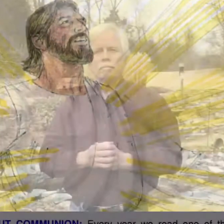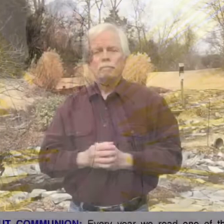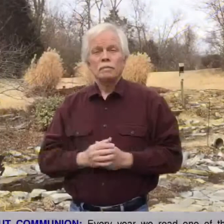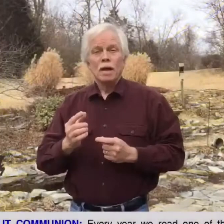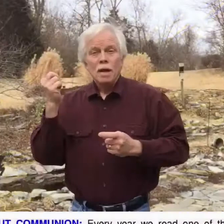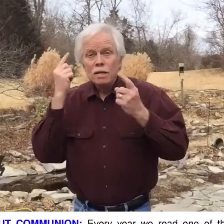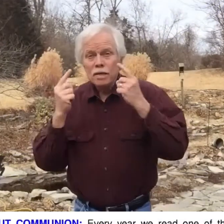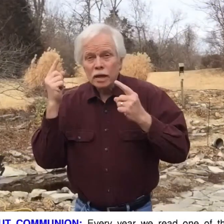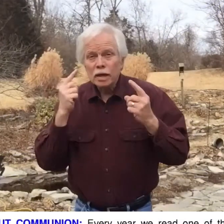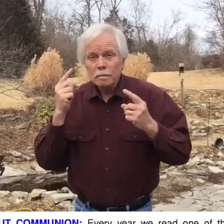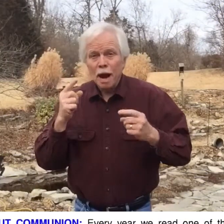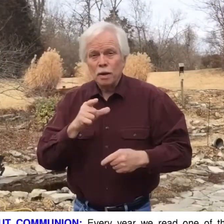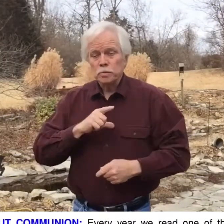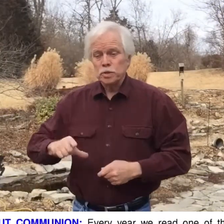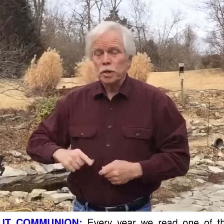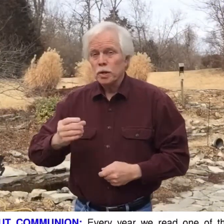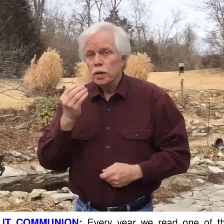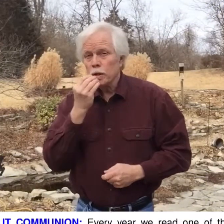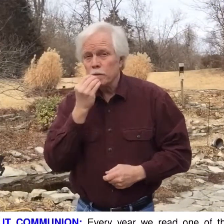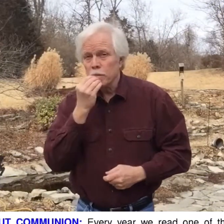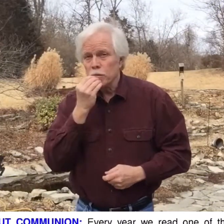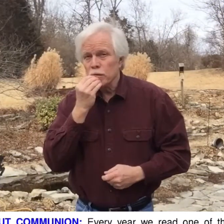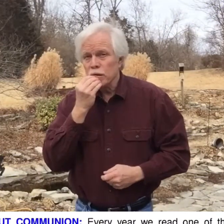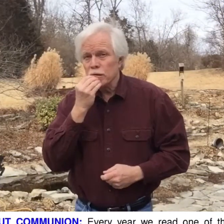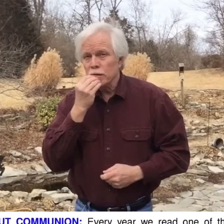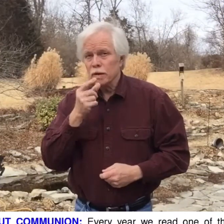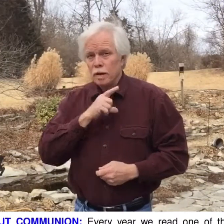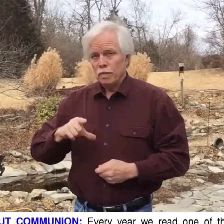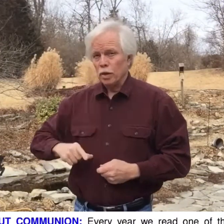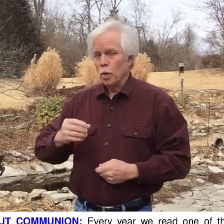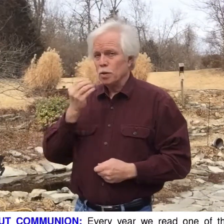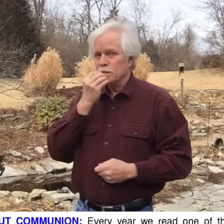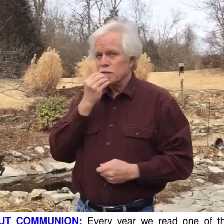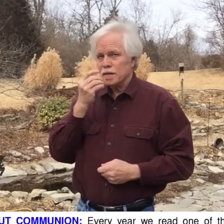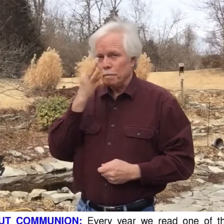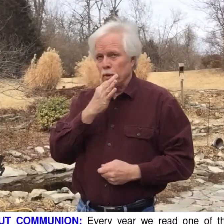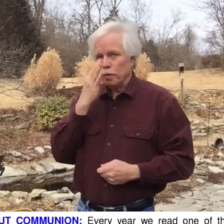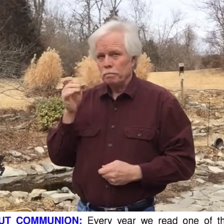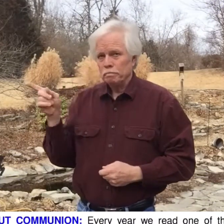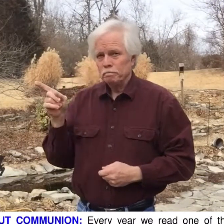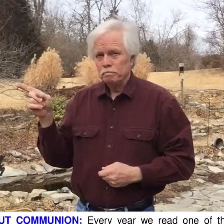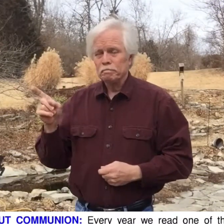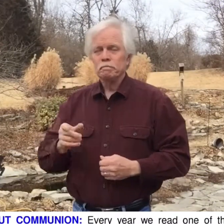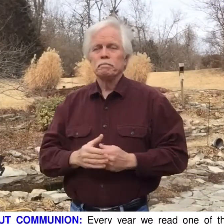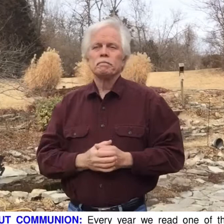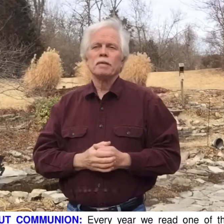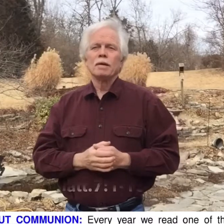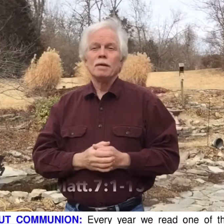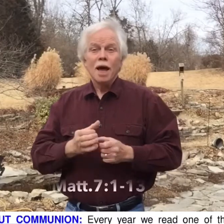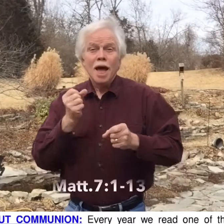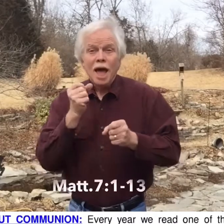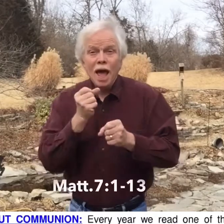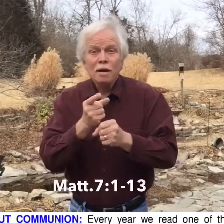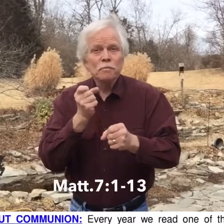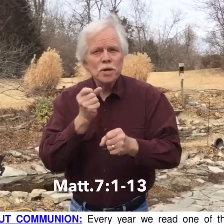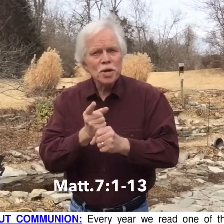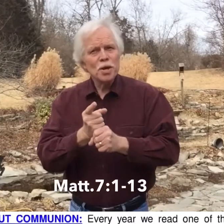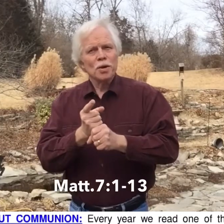Thinking about communion, the Lord's Supper, every year